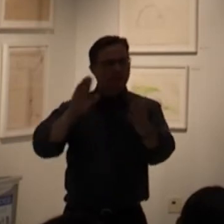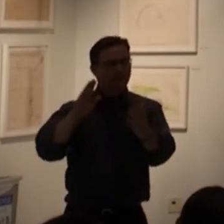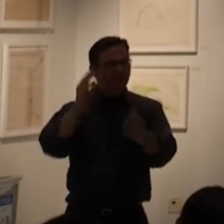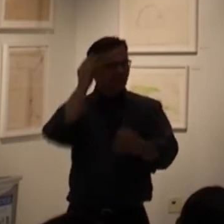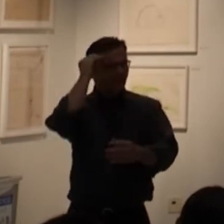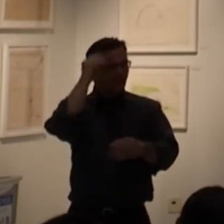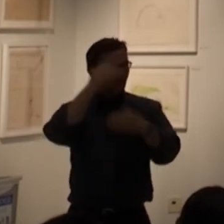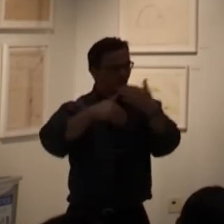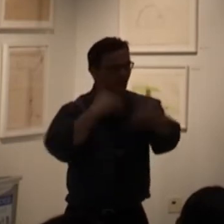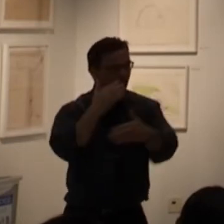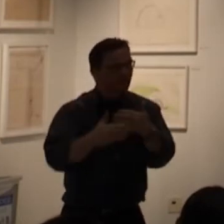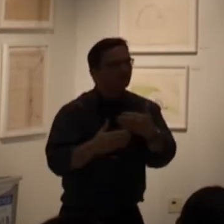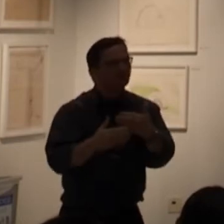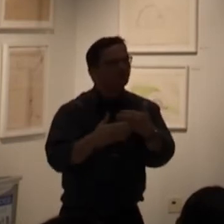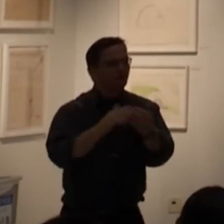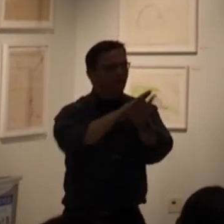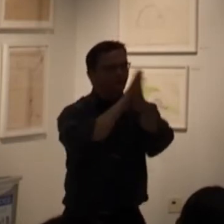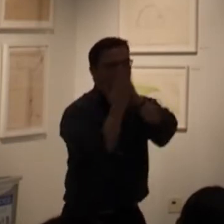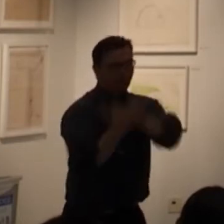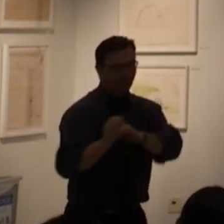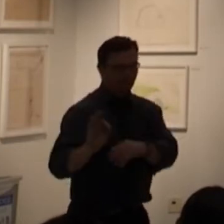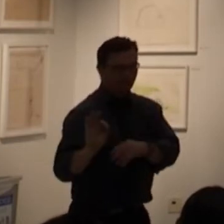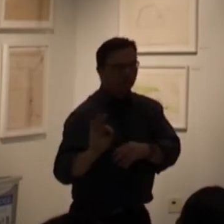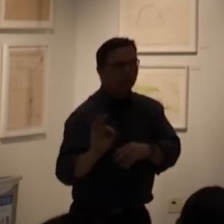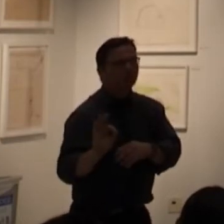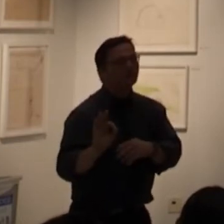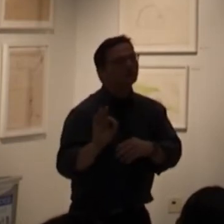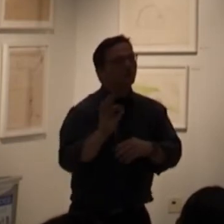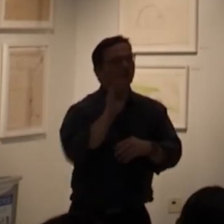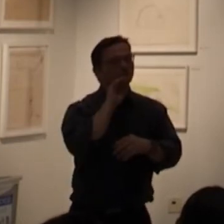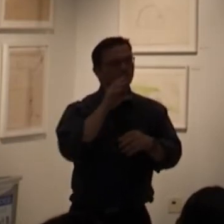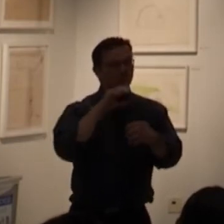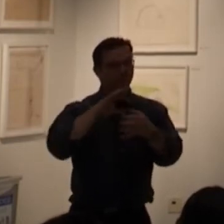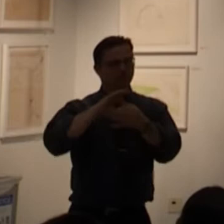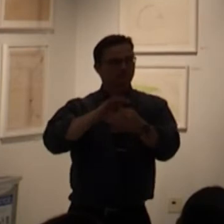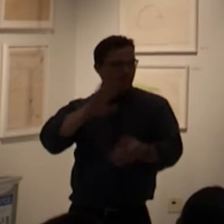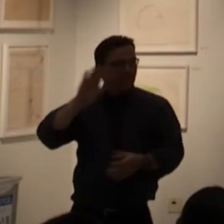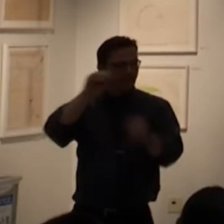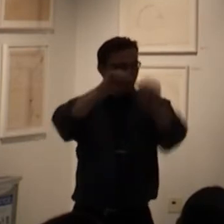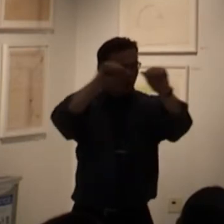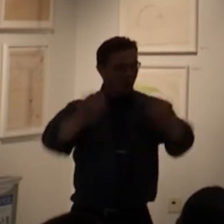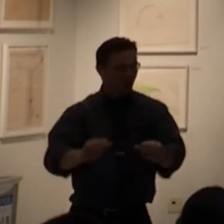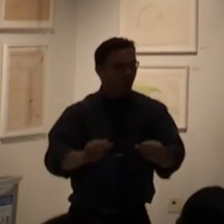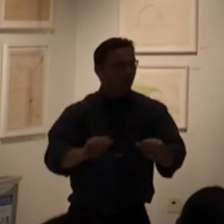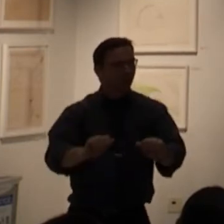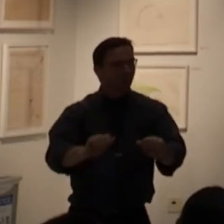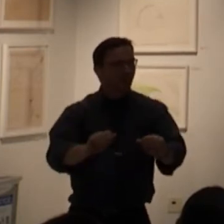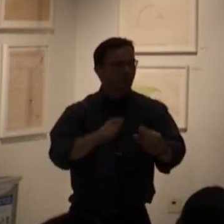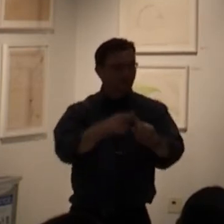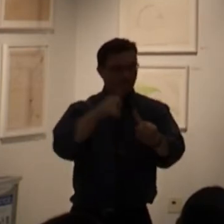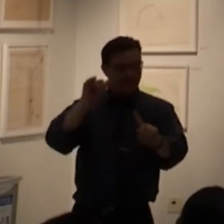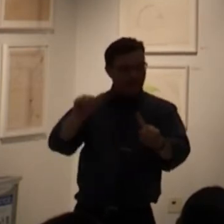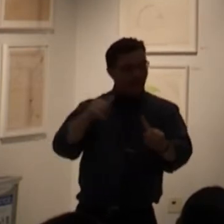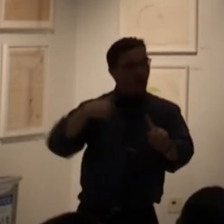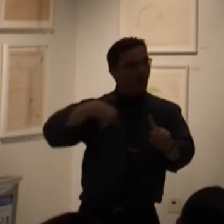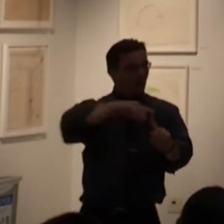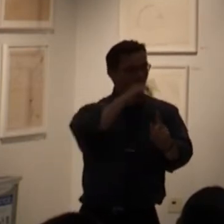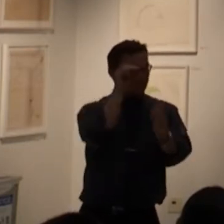process turn into furniture. So it was all based on his architecture, and then out of that we